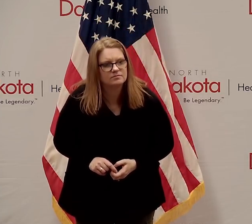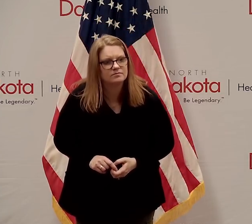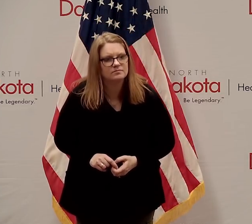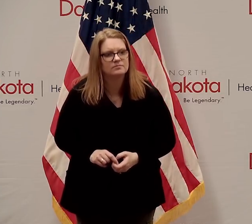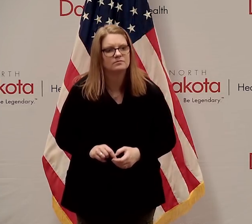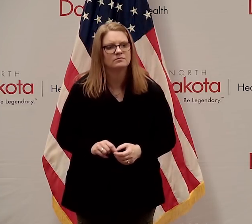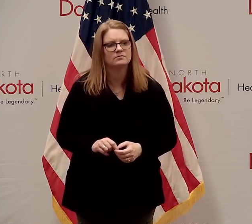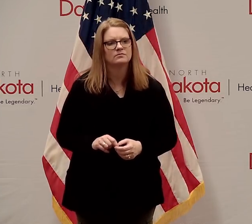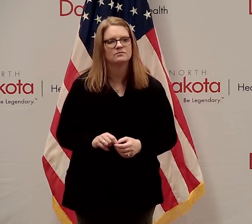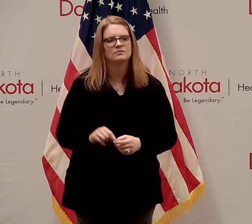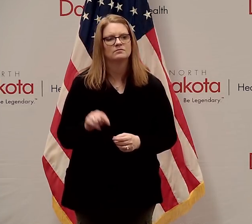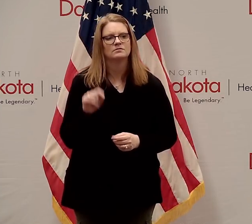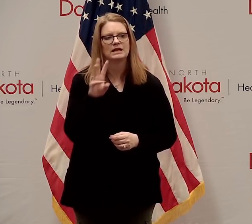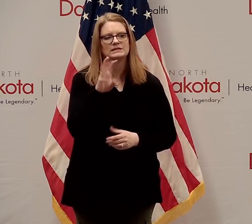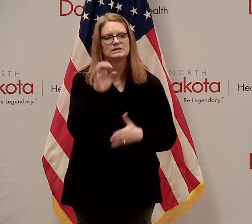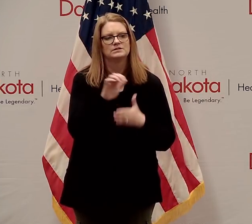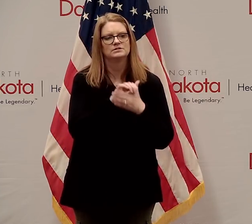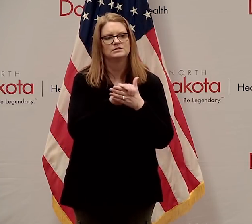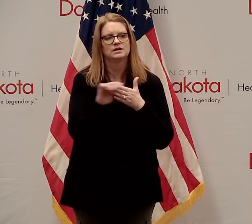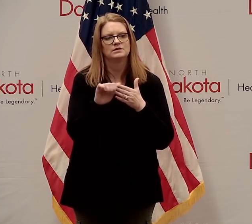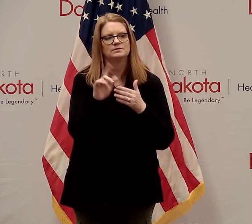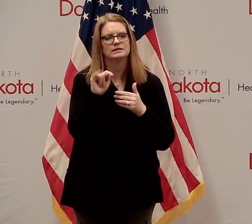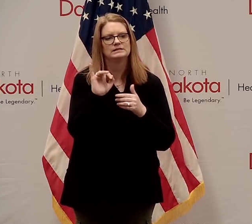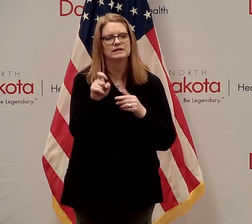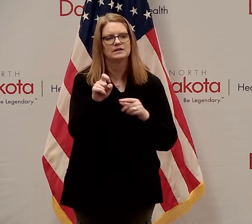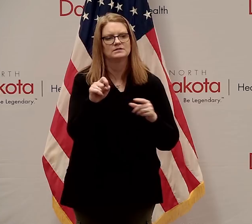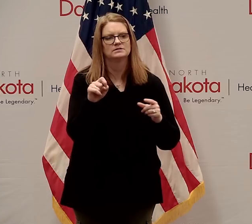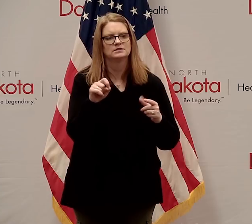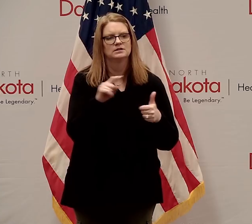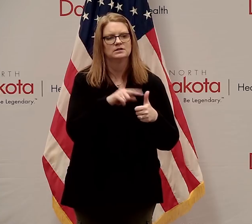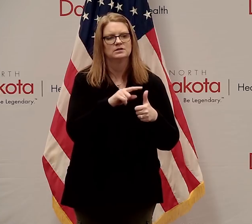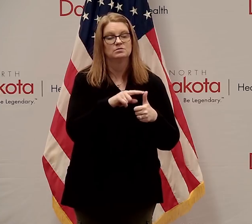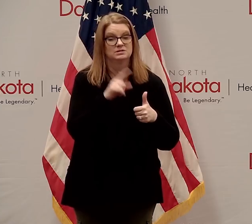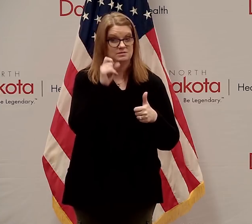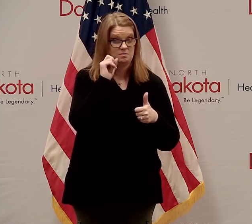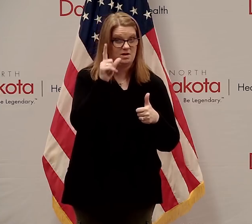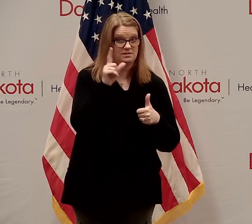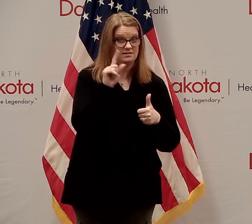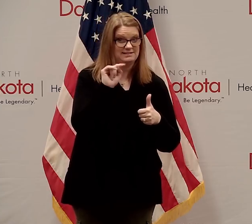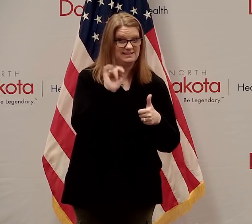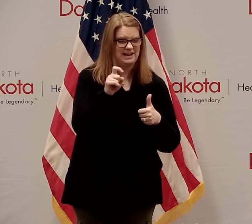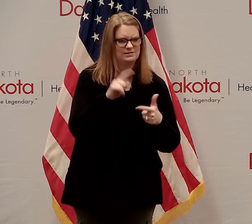being taxed, A, did that catch you by surprise? B, are you